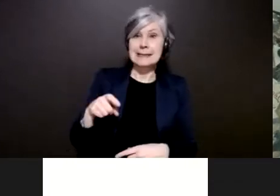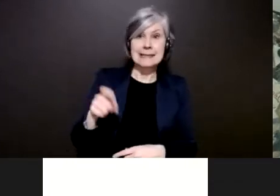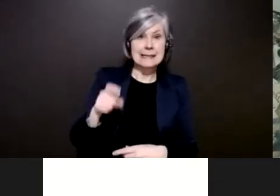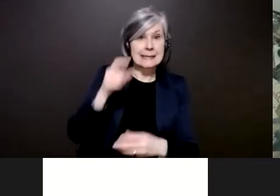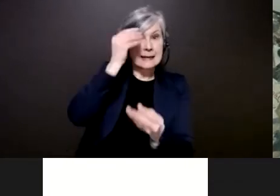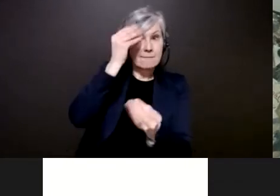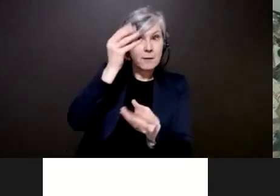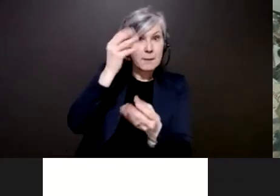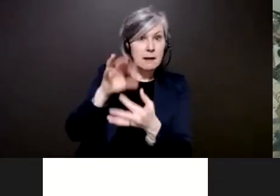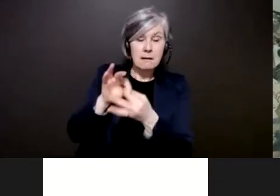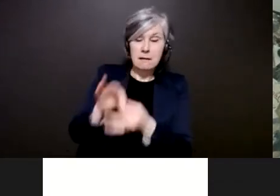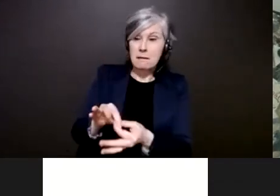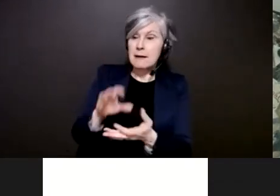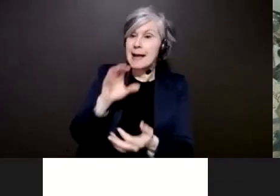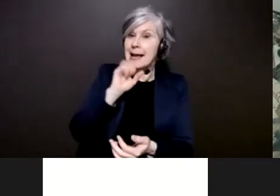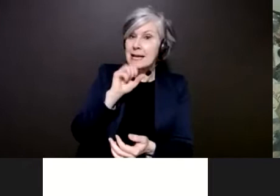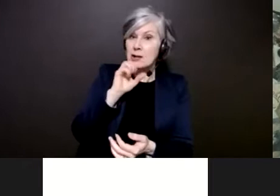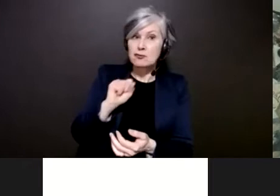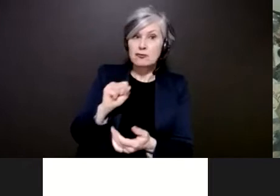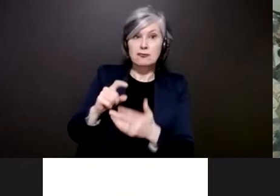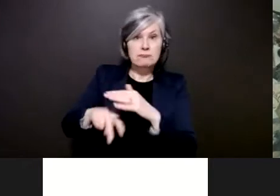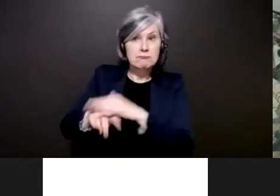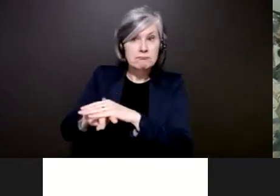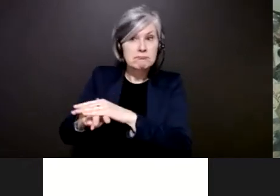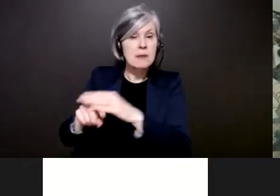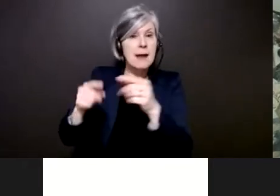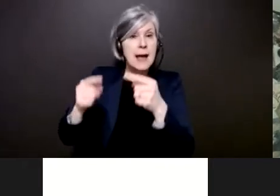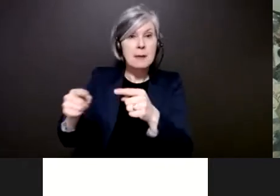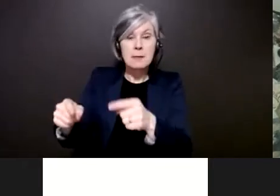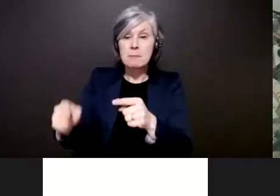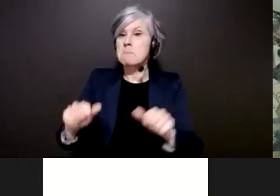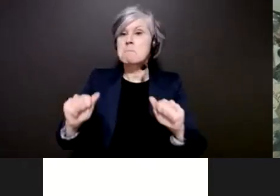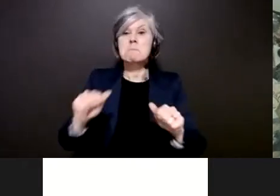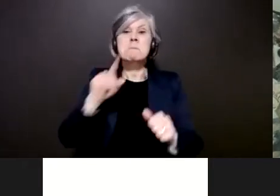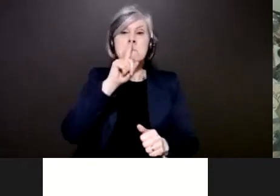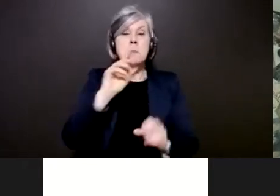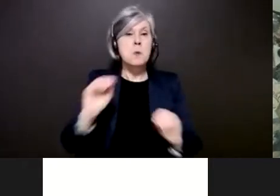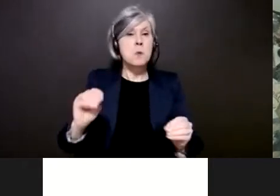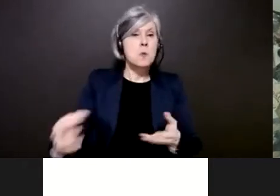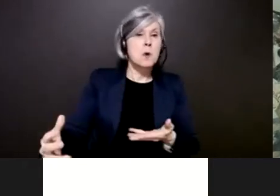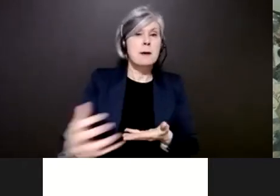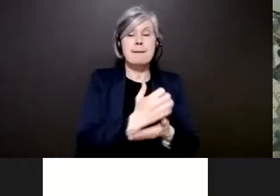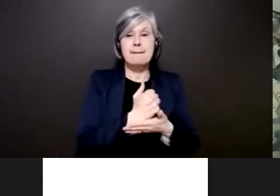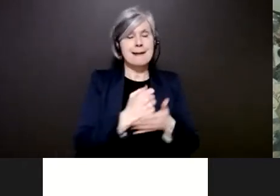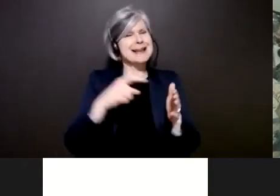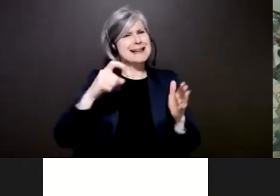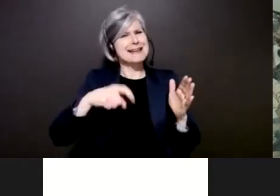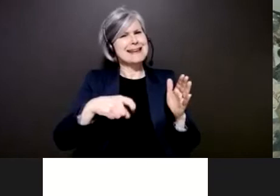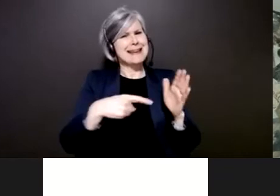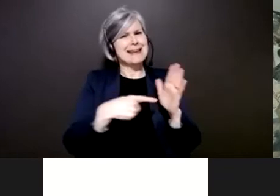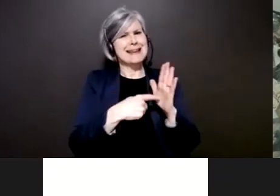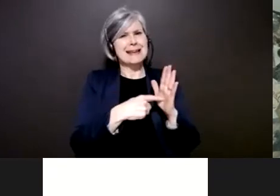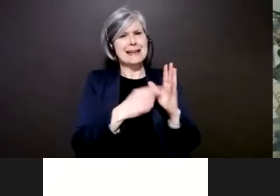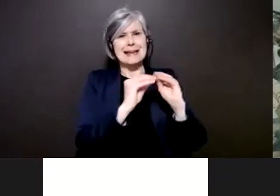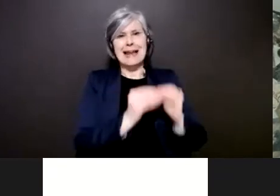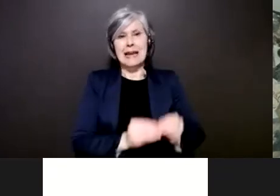or disaggregated by age to inform our policy, which has led to ageist and ineffective policy, which leaves